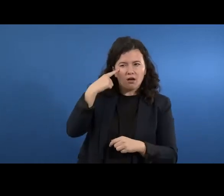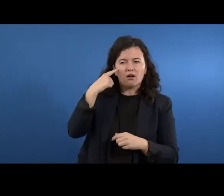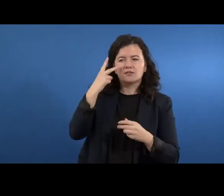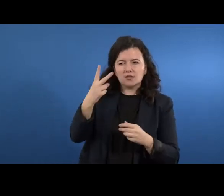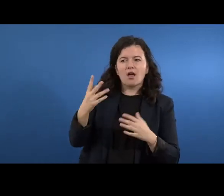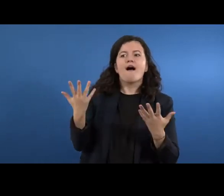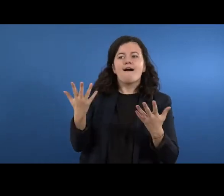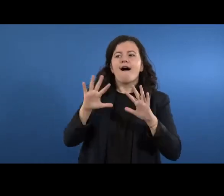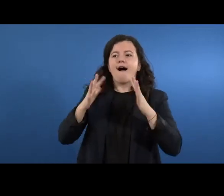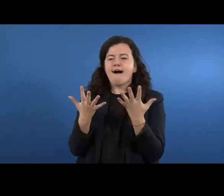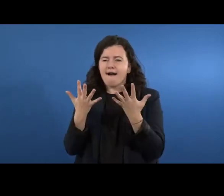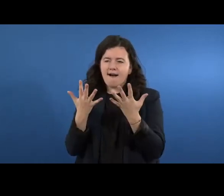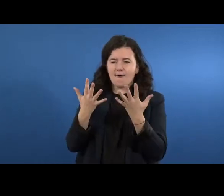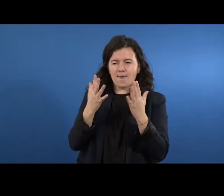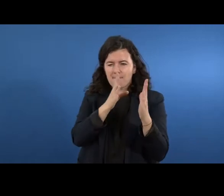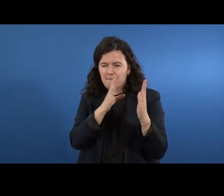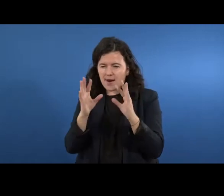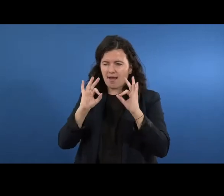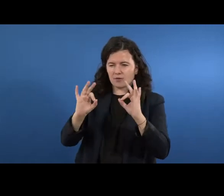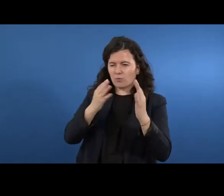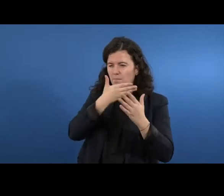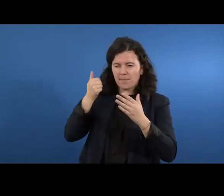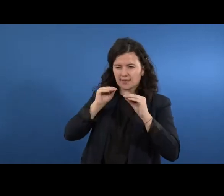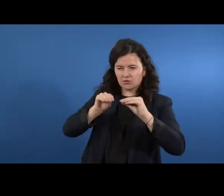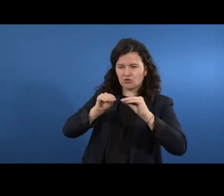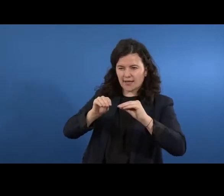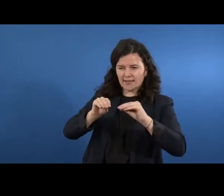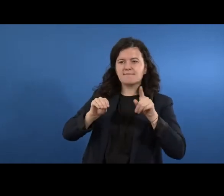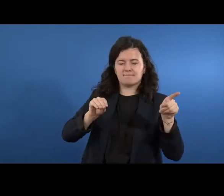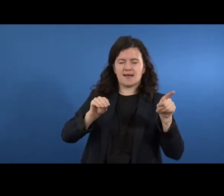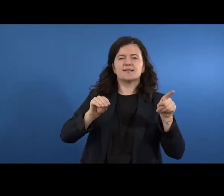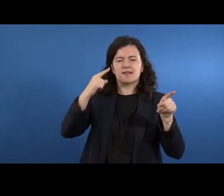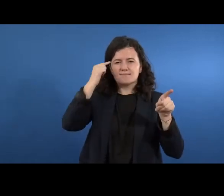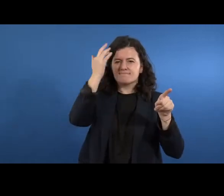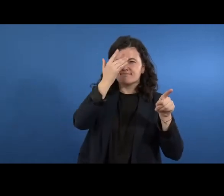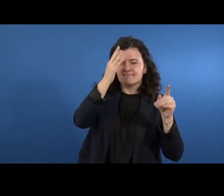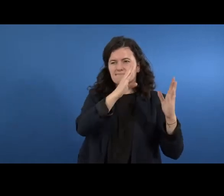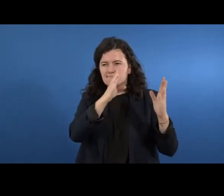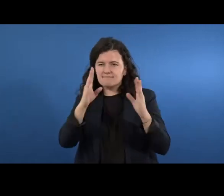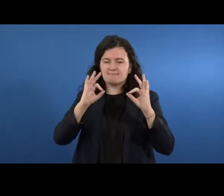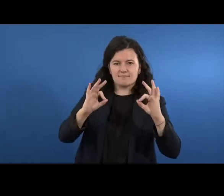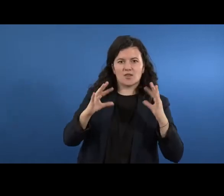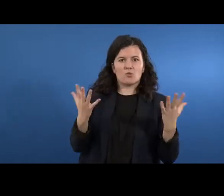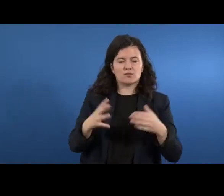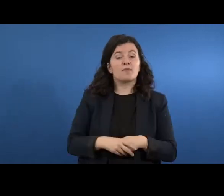training. So in order to face those challenges and make sure